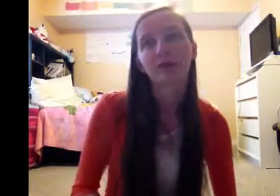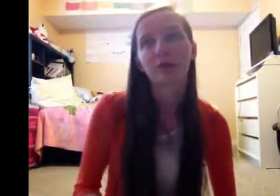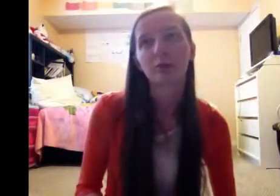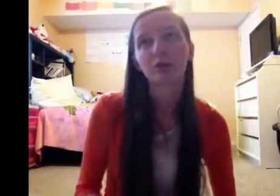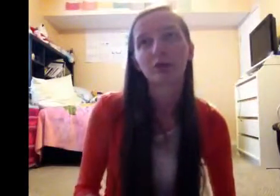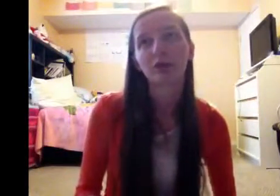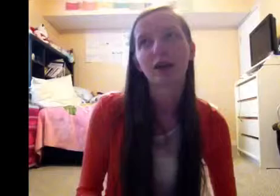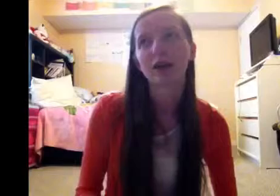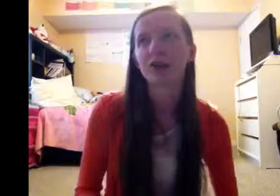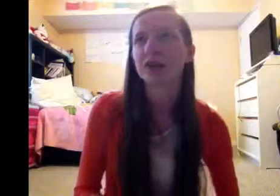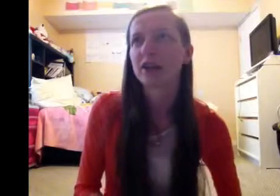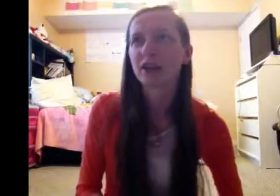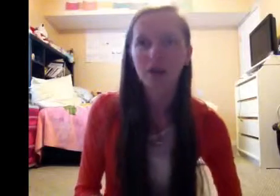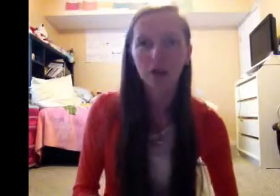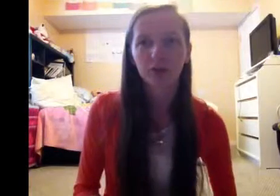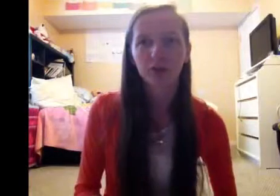step before 999,000, yeah.